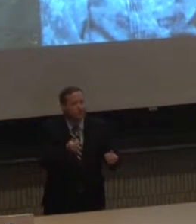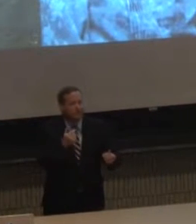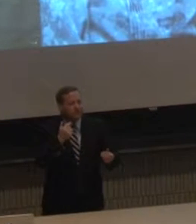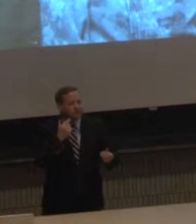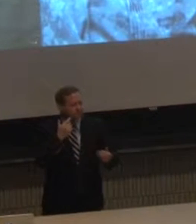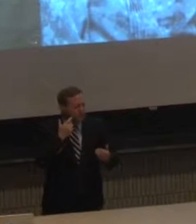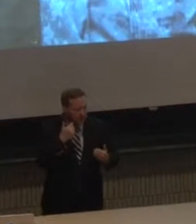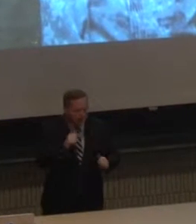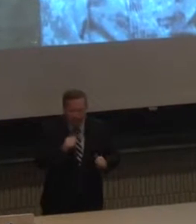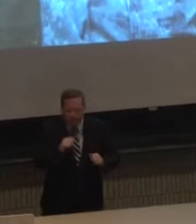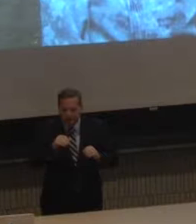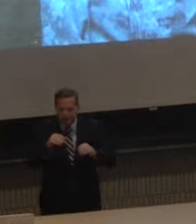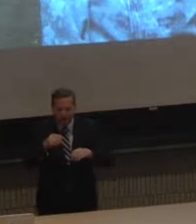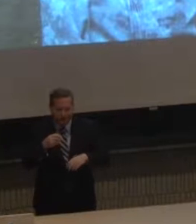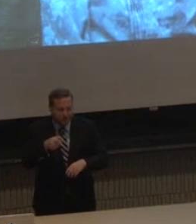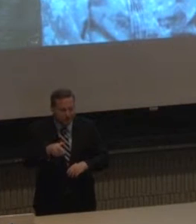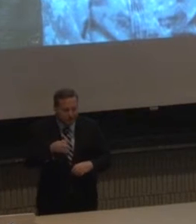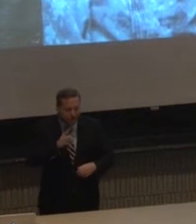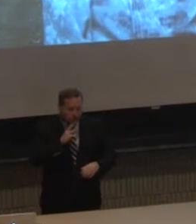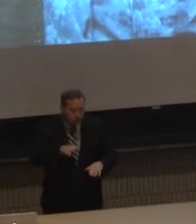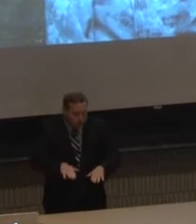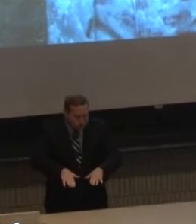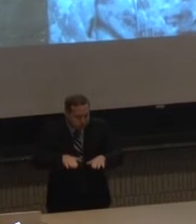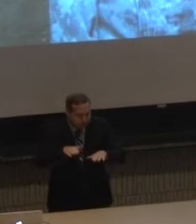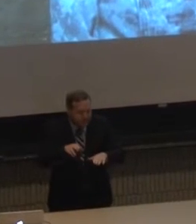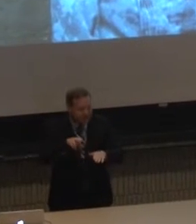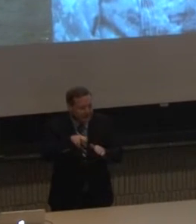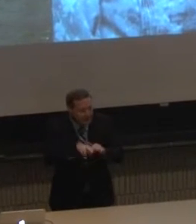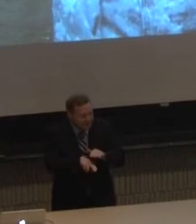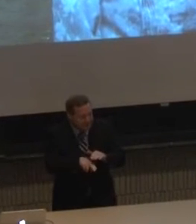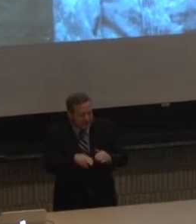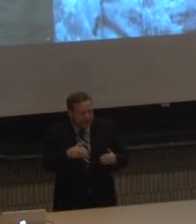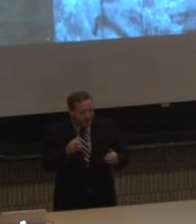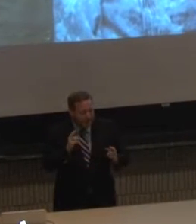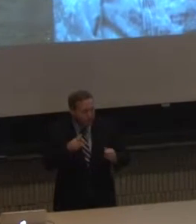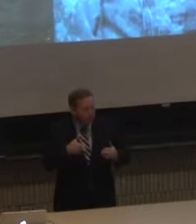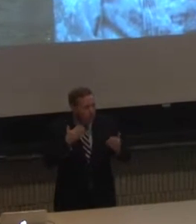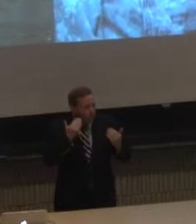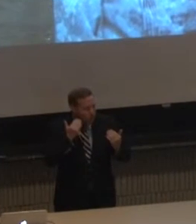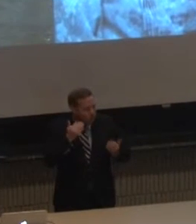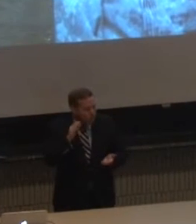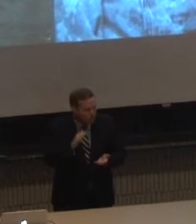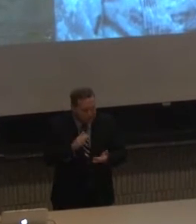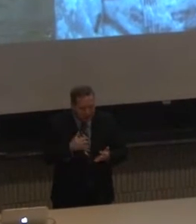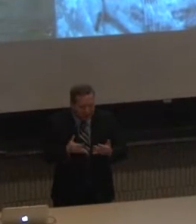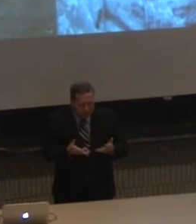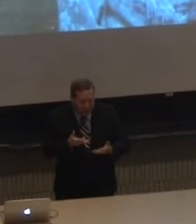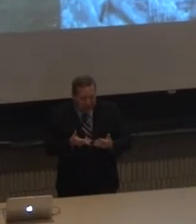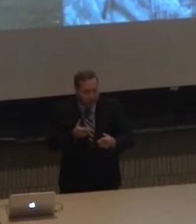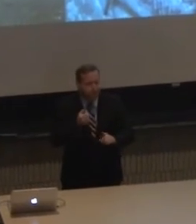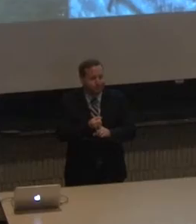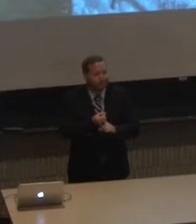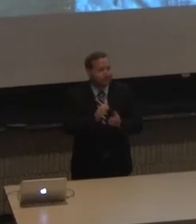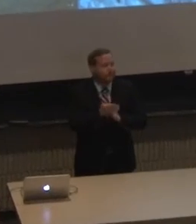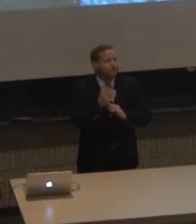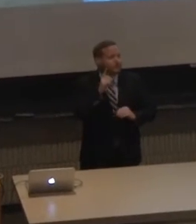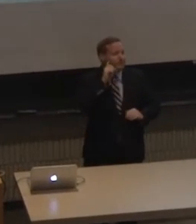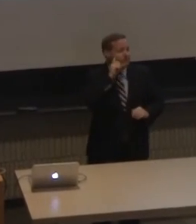and cures, remedies for what was going on for her. They tried what now appear